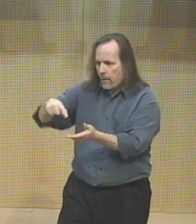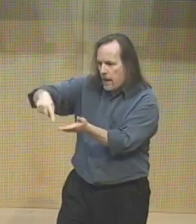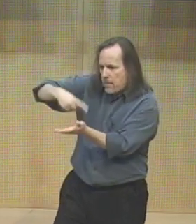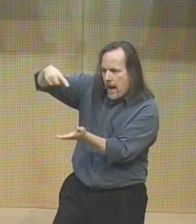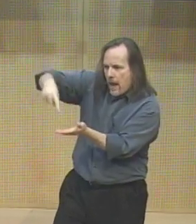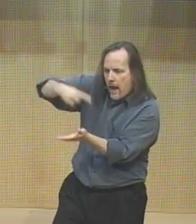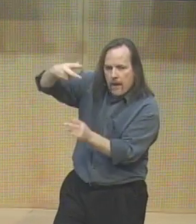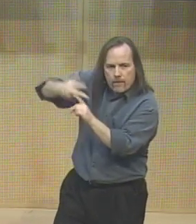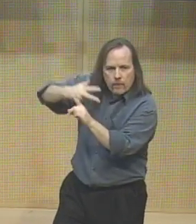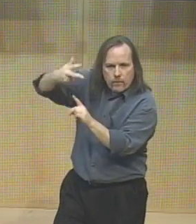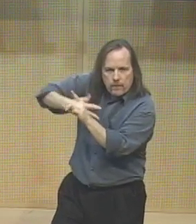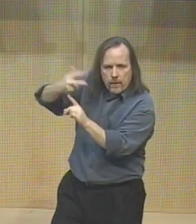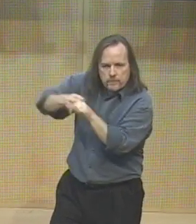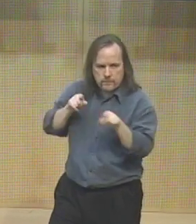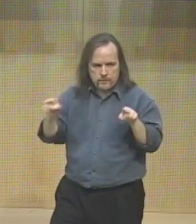stock that get paid.